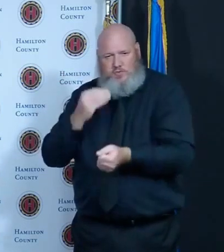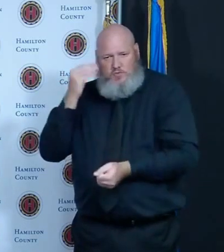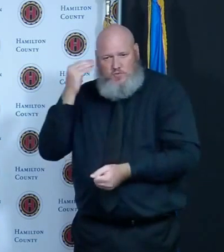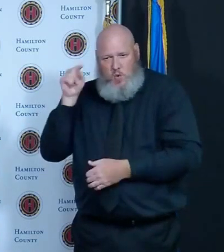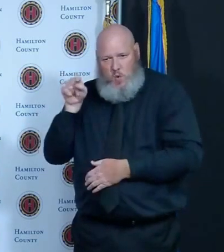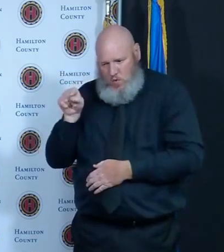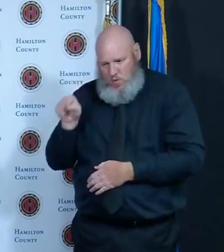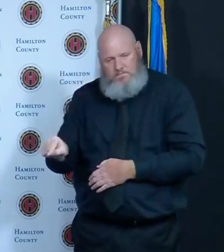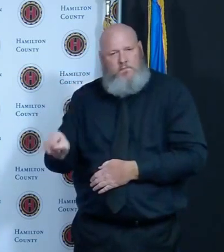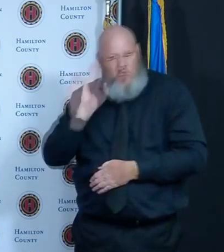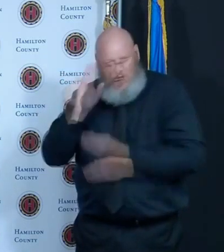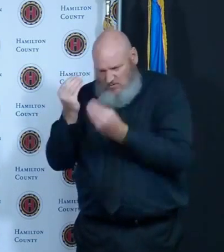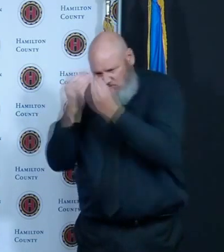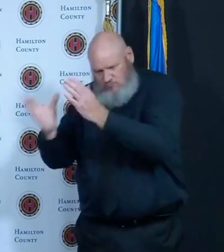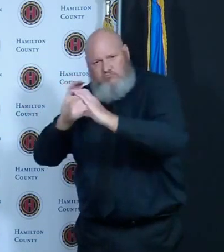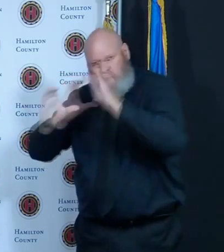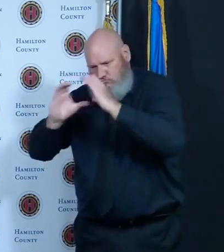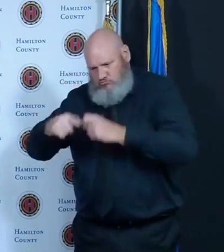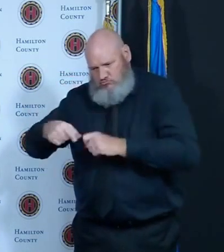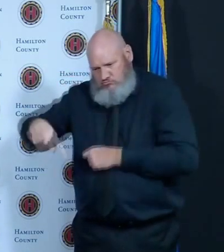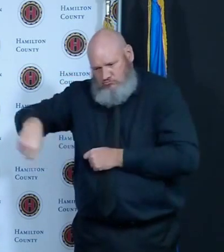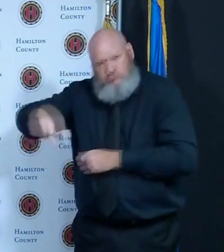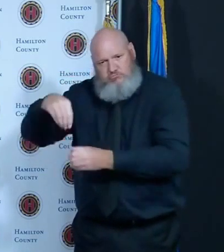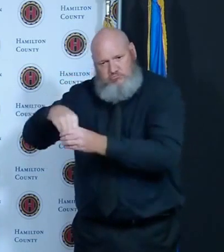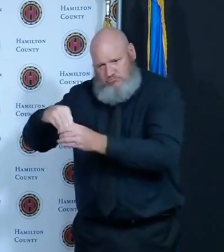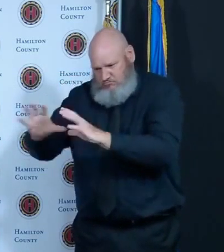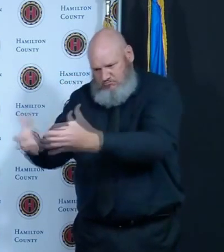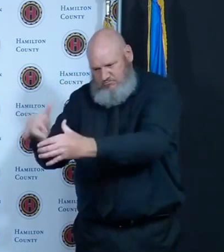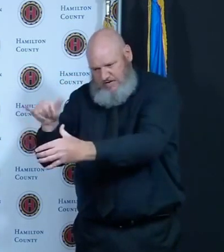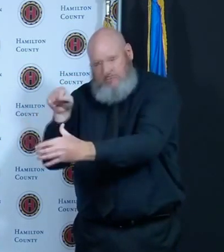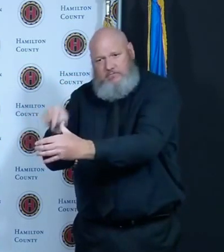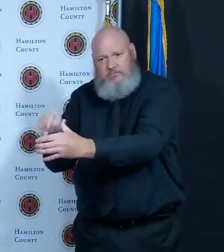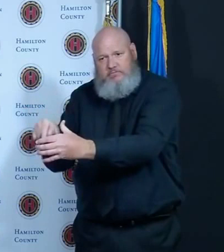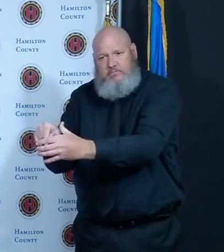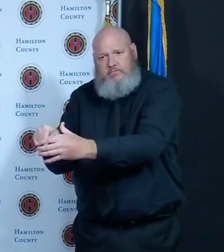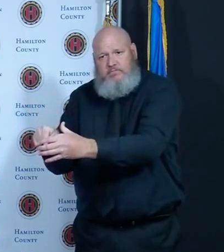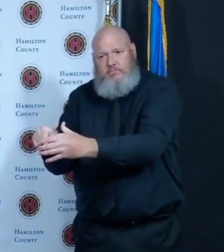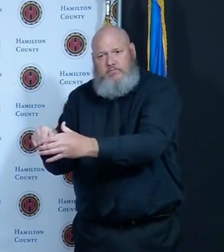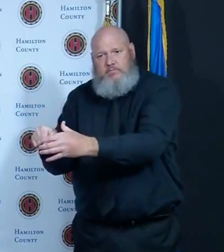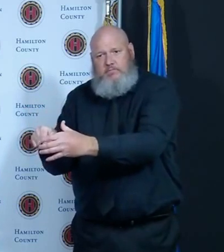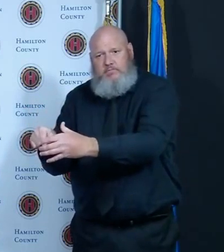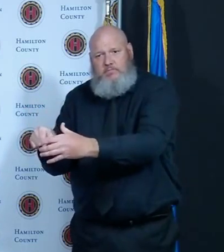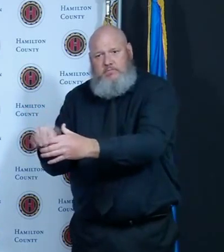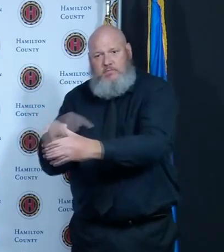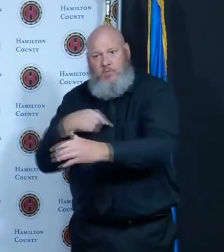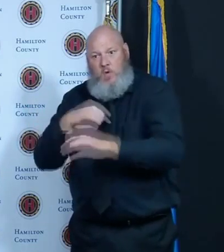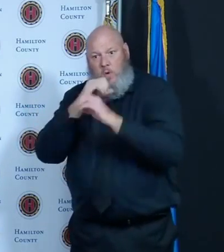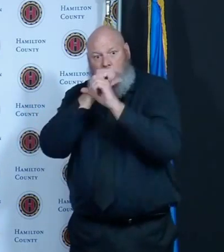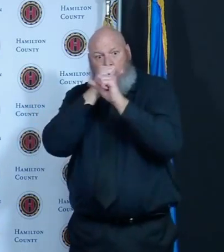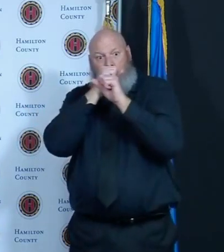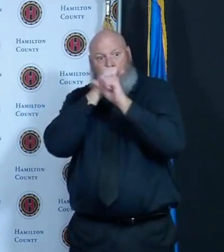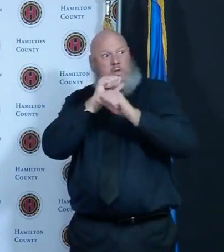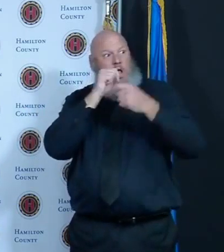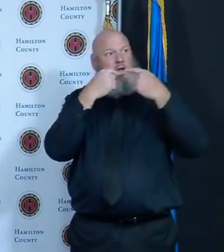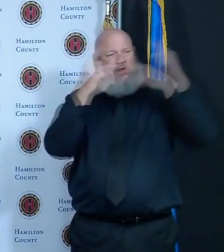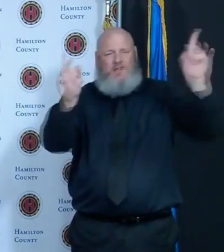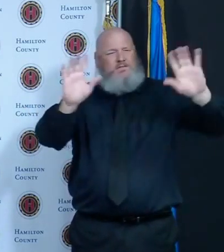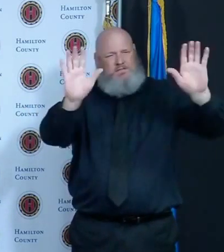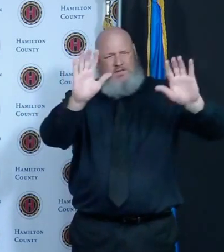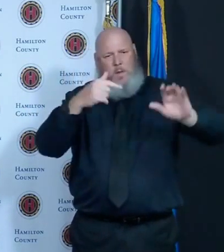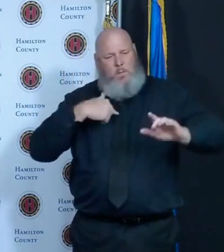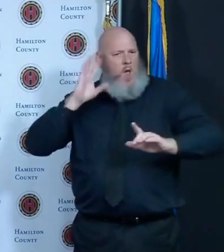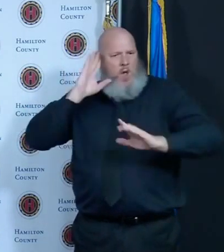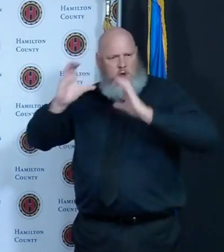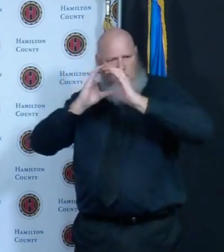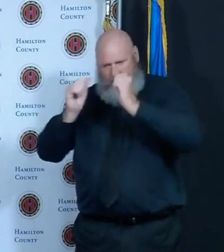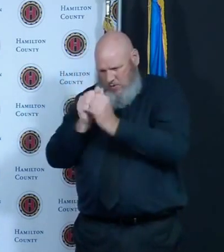one another in that facility know what's going on in that facility, and remember that no one else is allowed